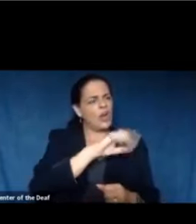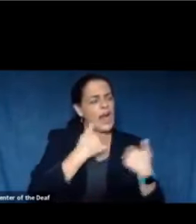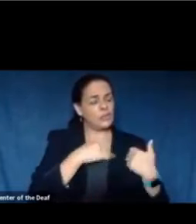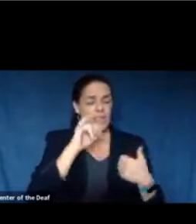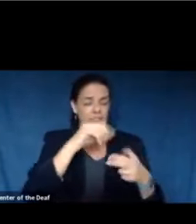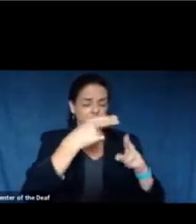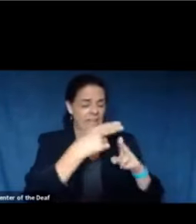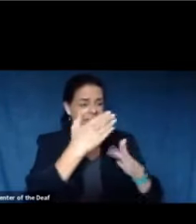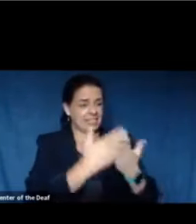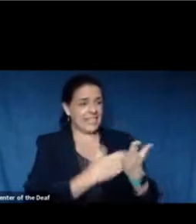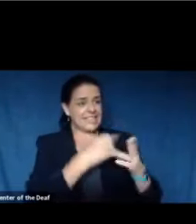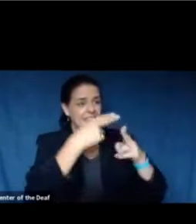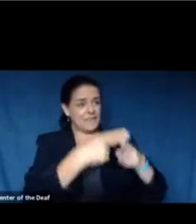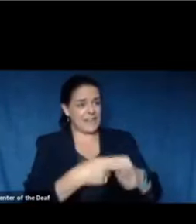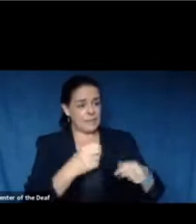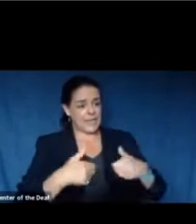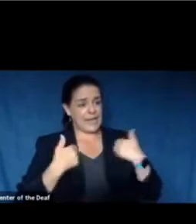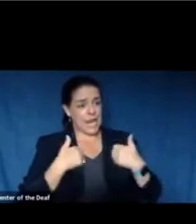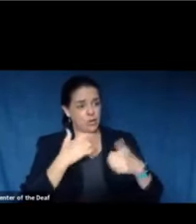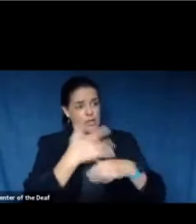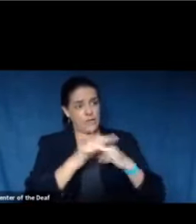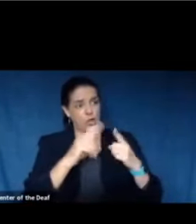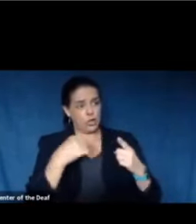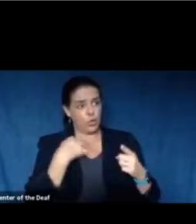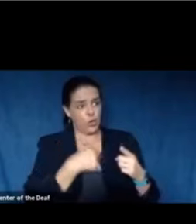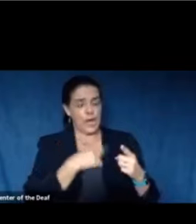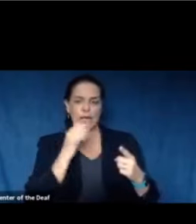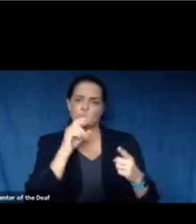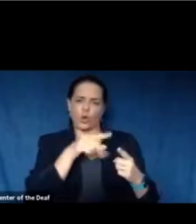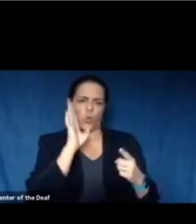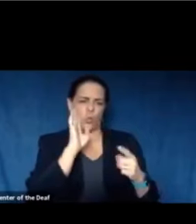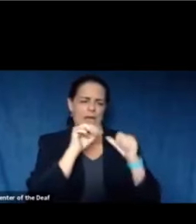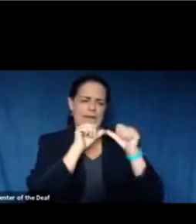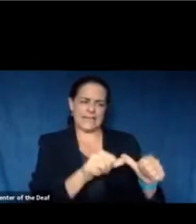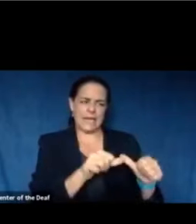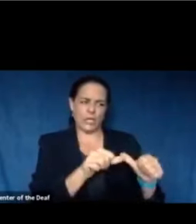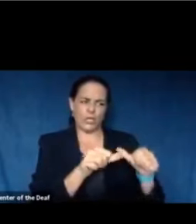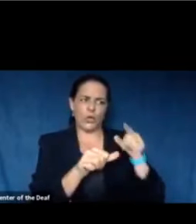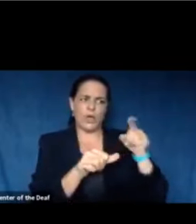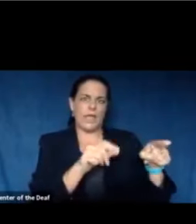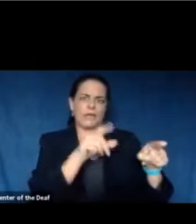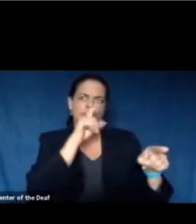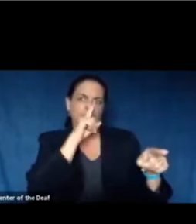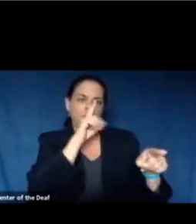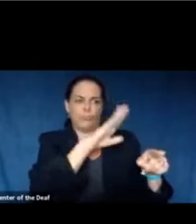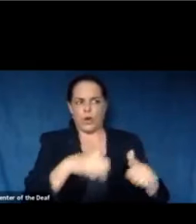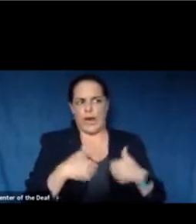addresses available to us? Will you continue not having them not provide their addresses?